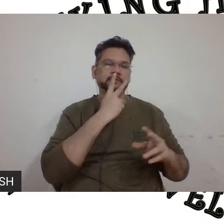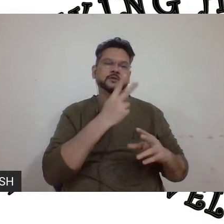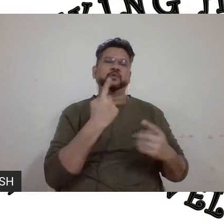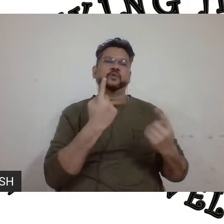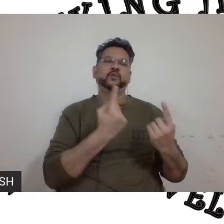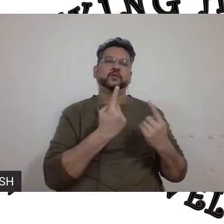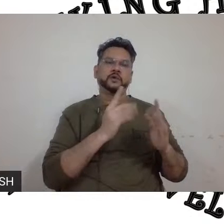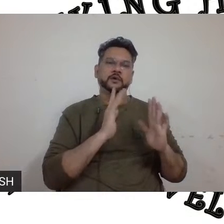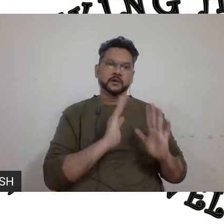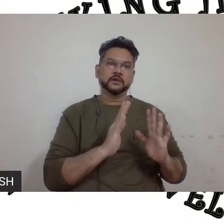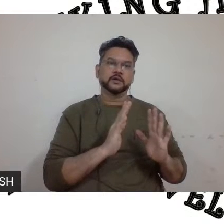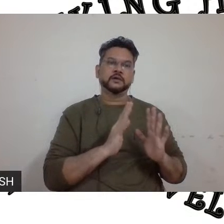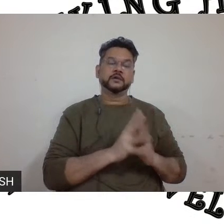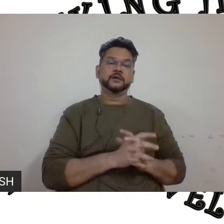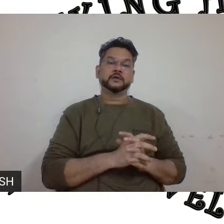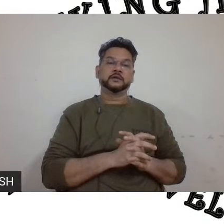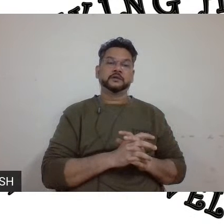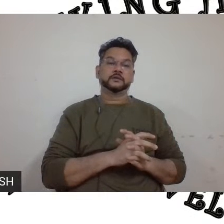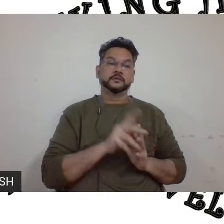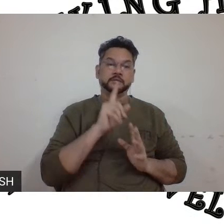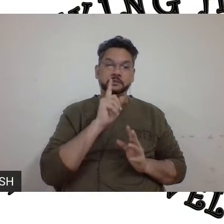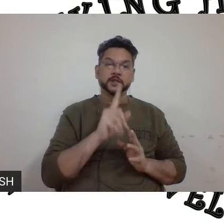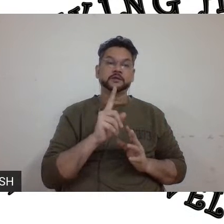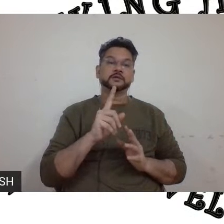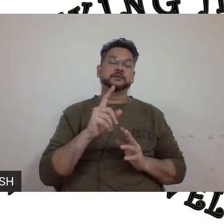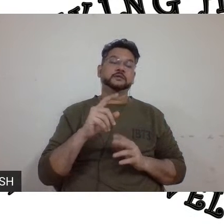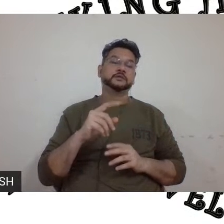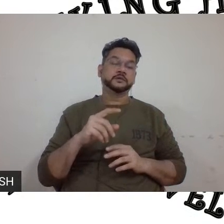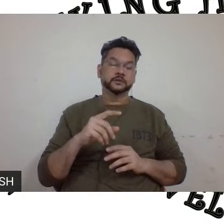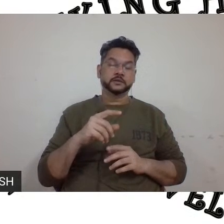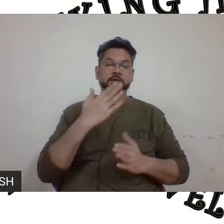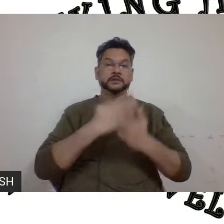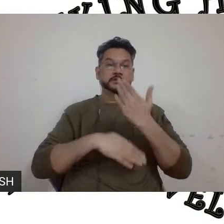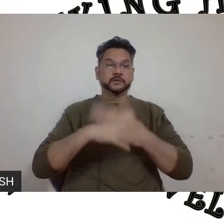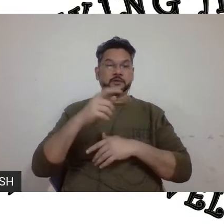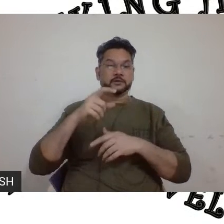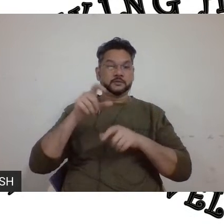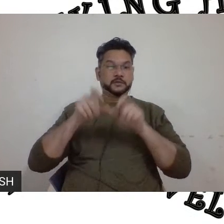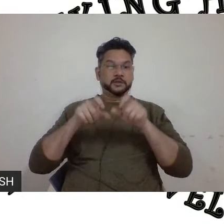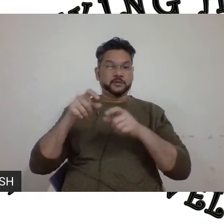Still, persons with disabilities of the rural areas are